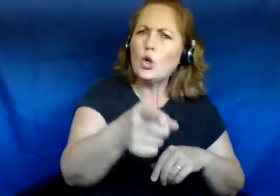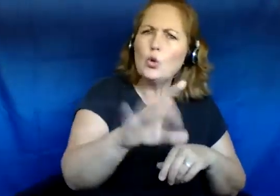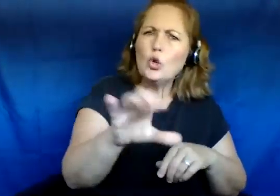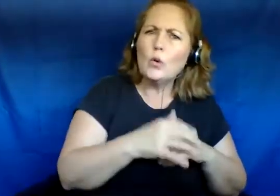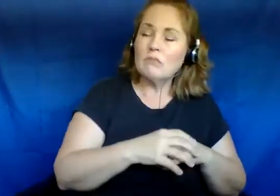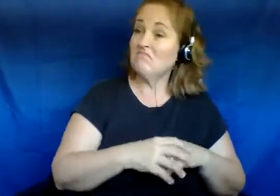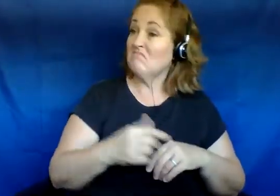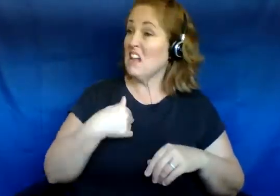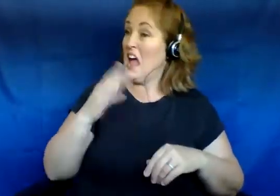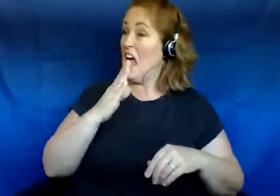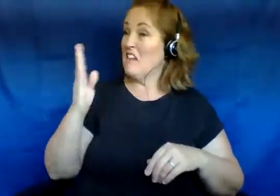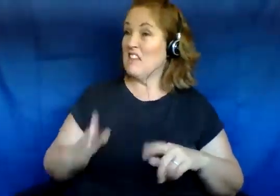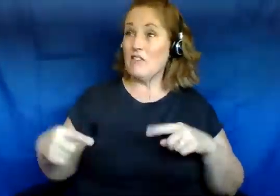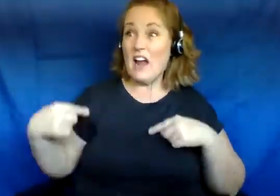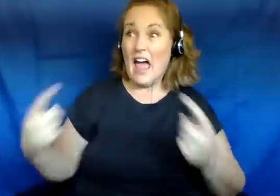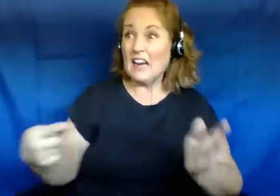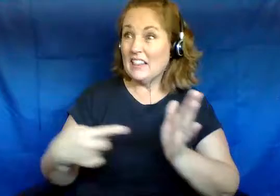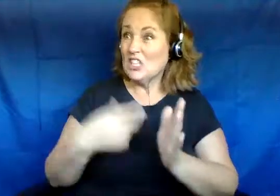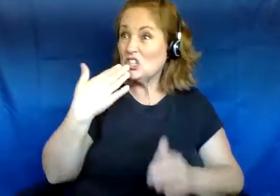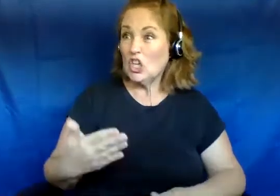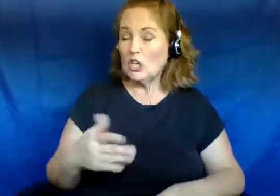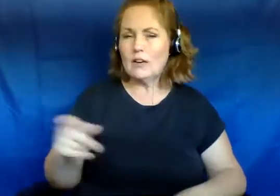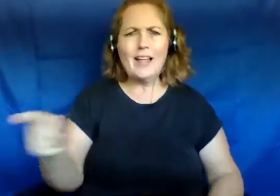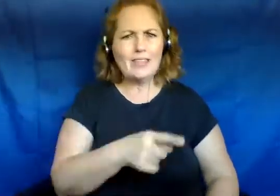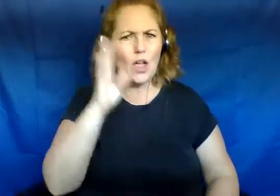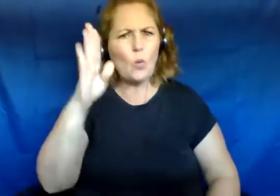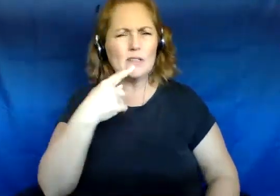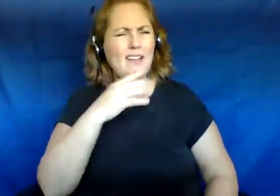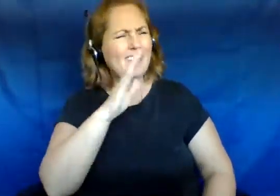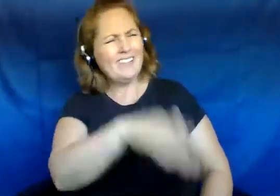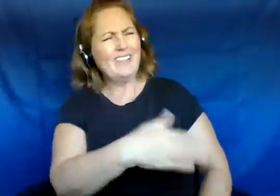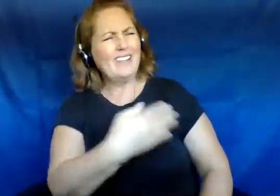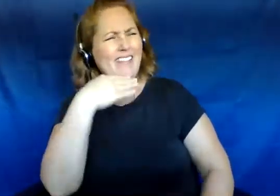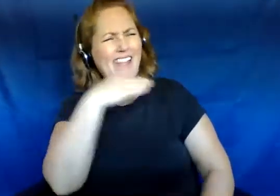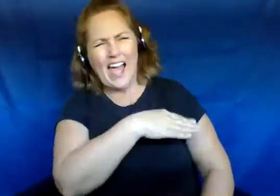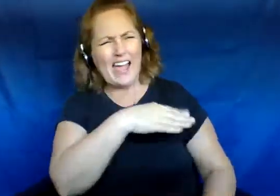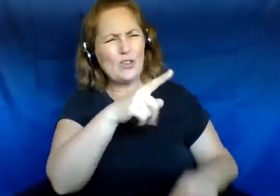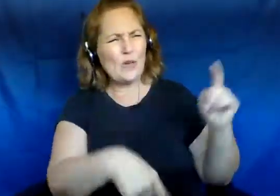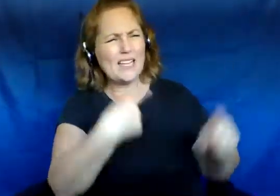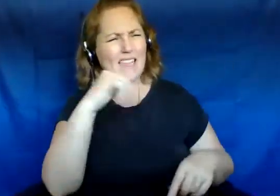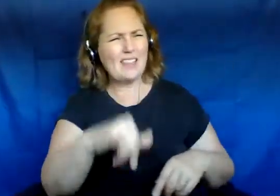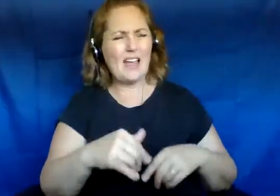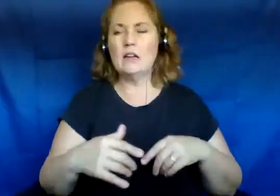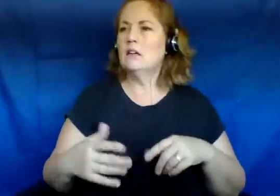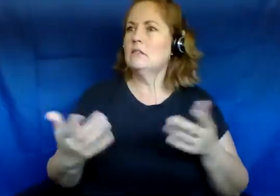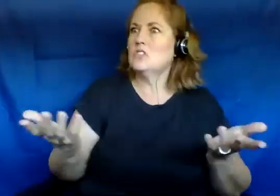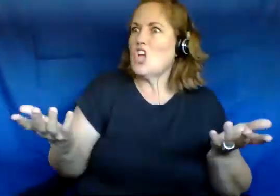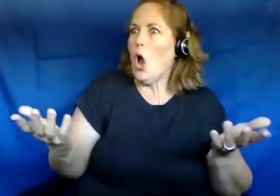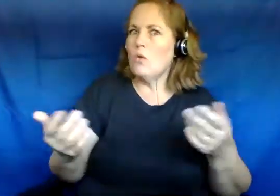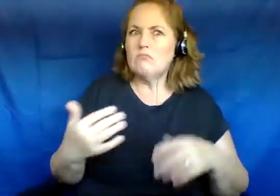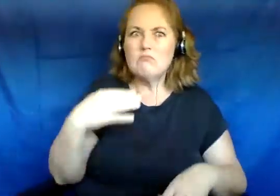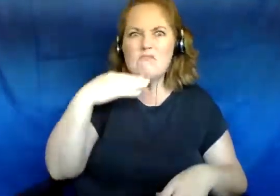so good. And they'll say to me, but that's lying. You can't say that. And I said, so